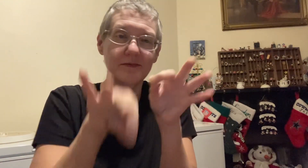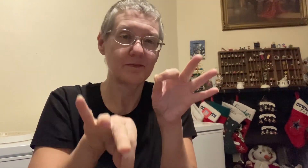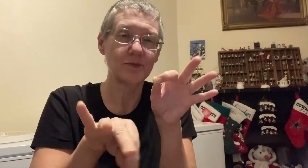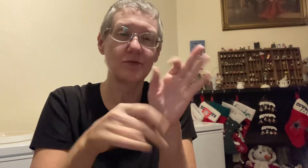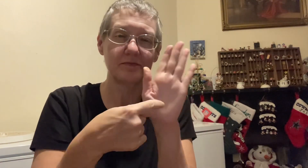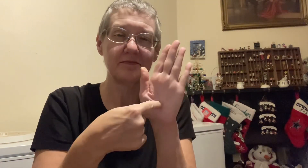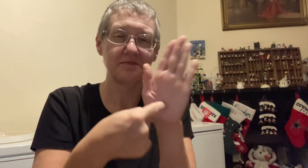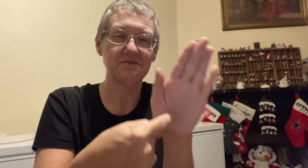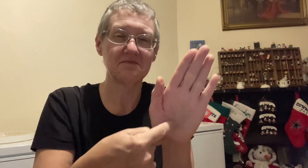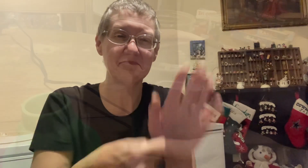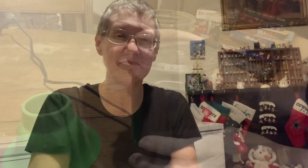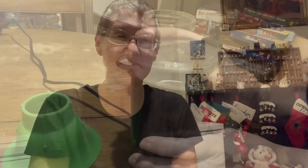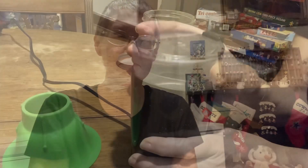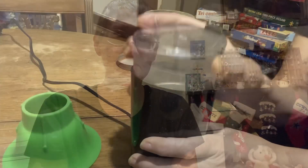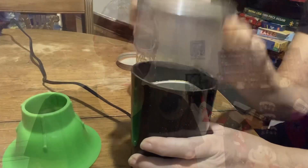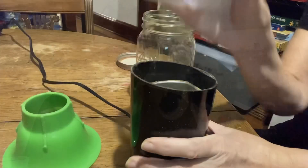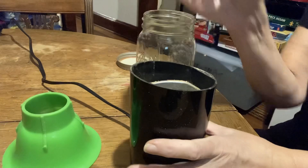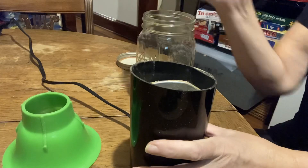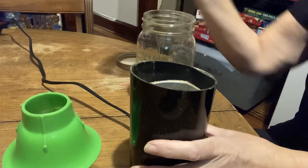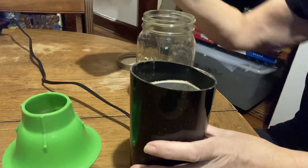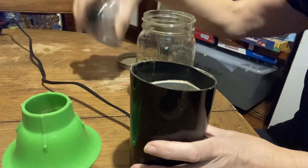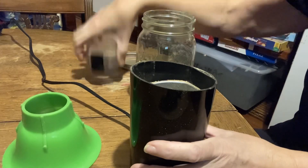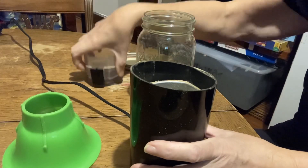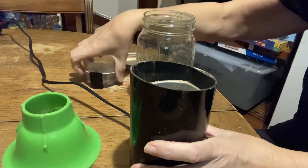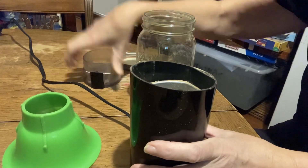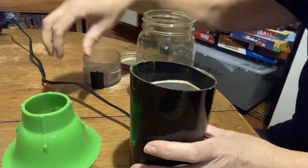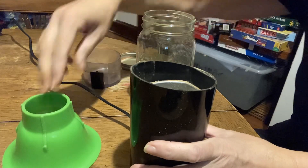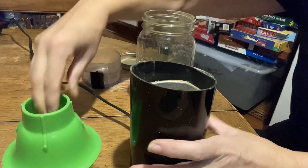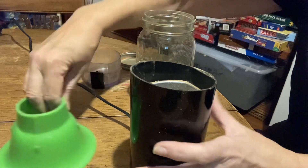Now making the powder is really simple. Let me show you how.